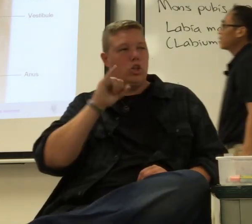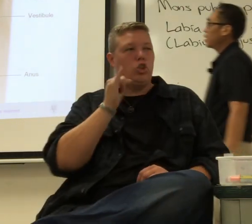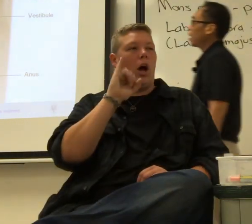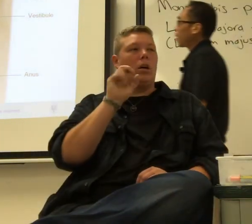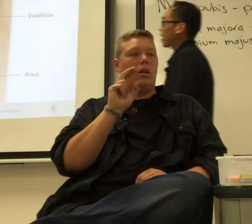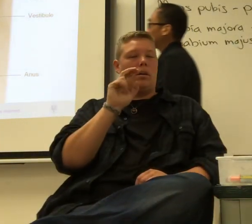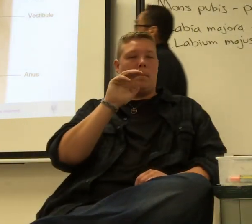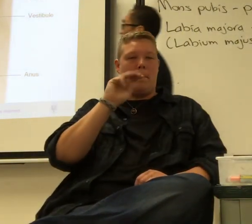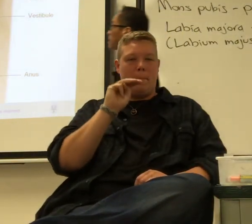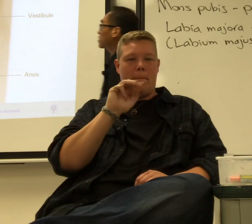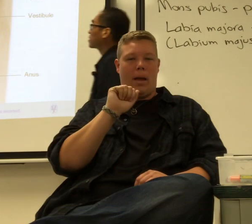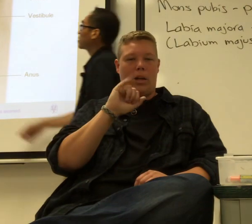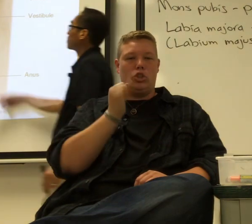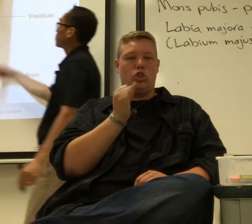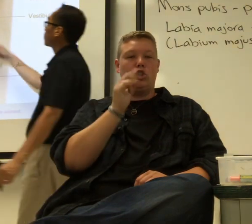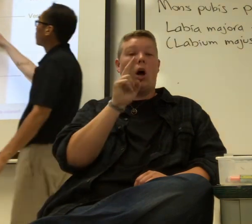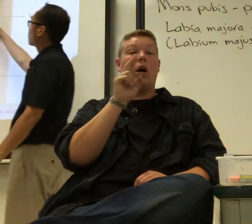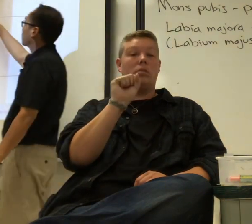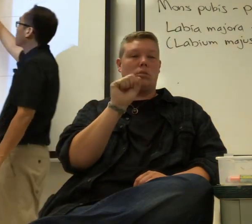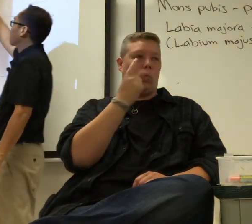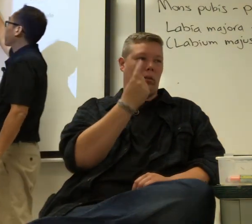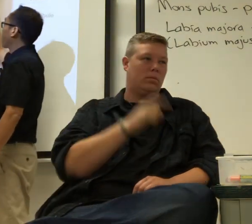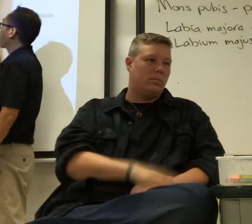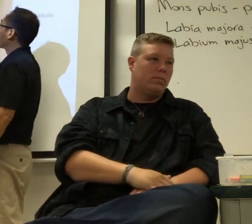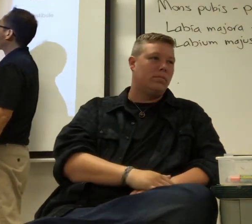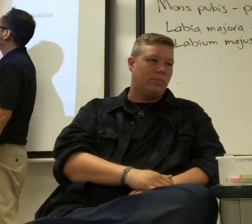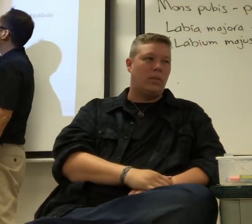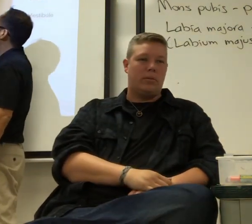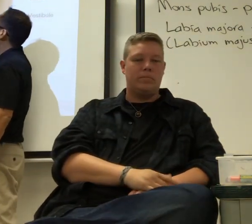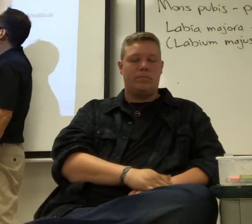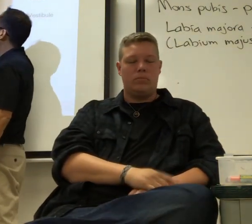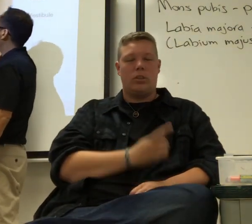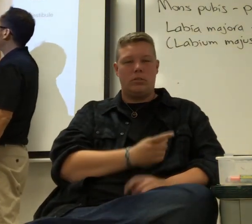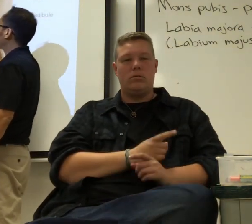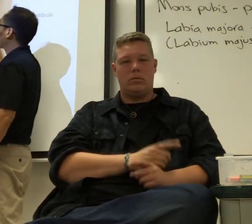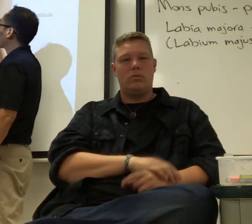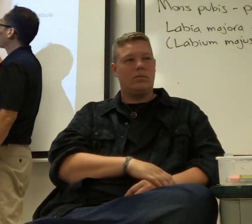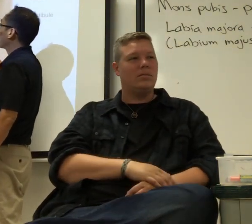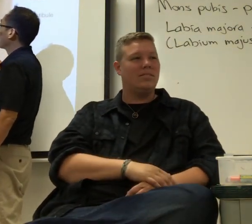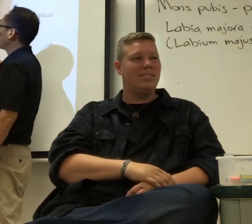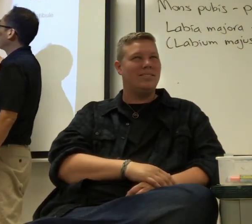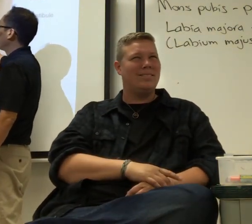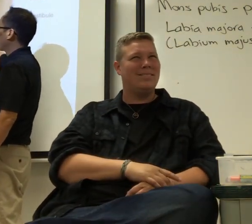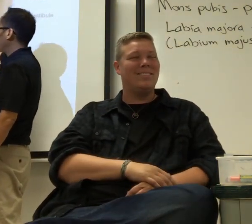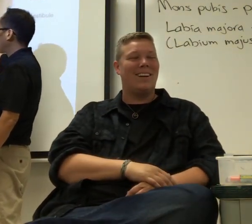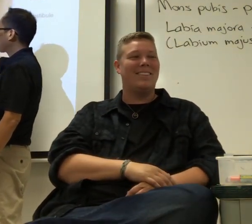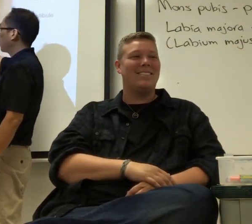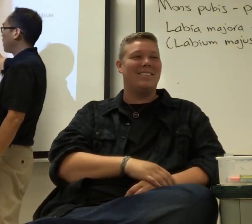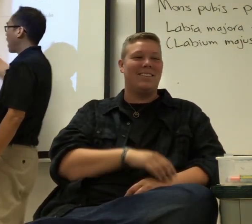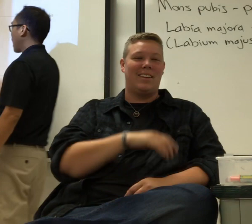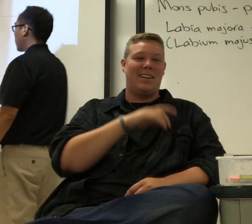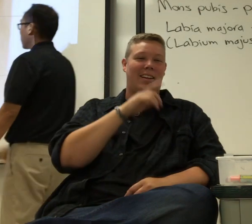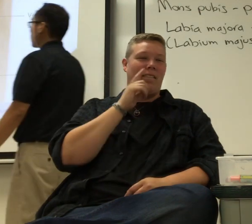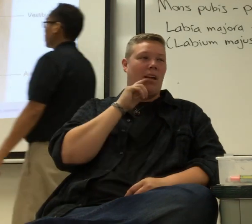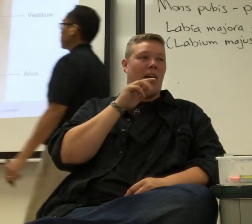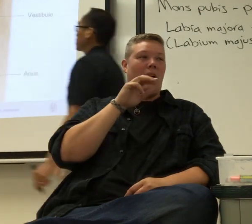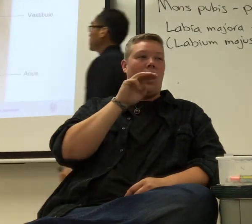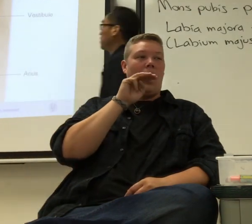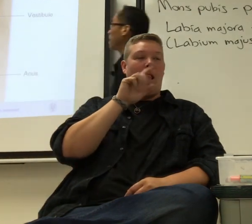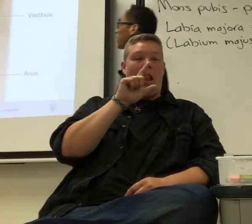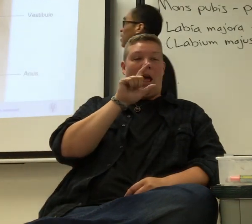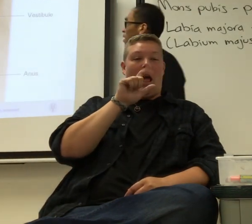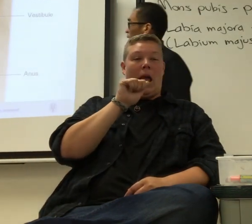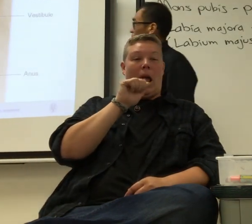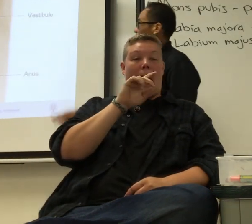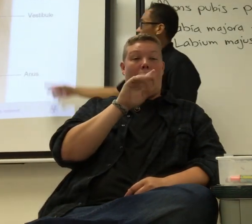minora are hairless. Okay, the labia minora, if you reflect them back, you can